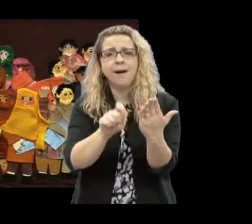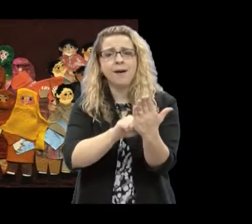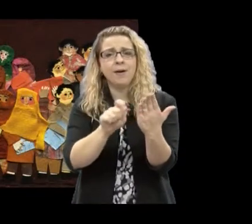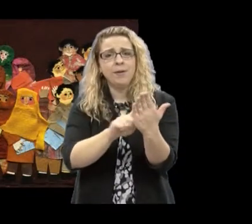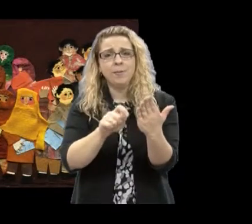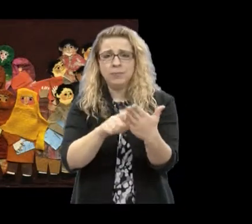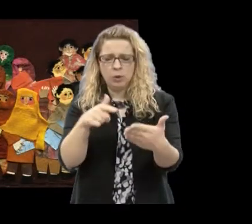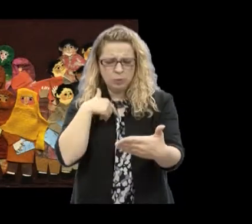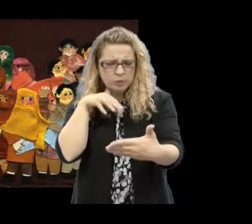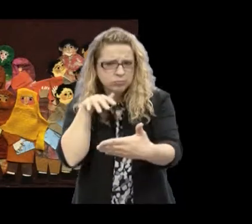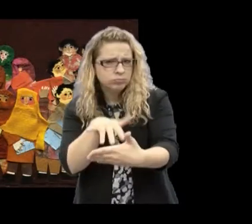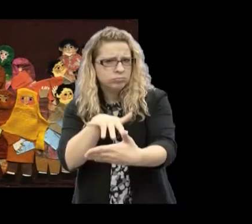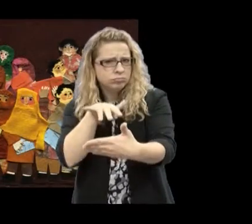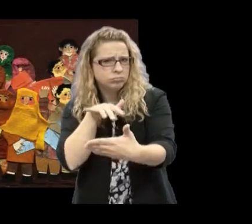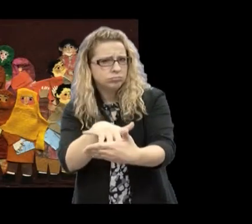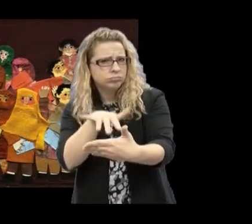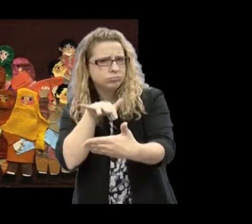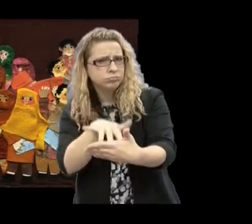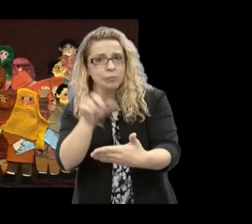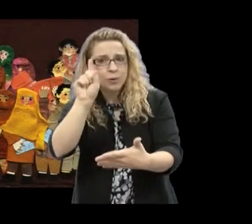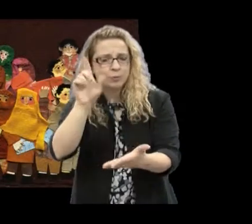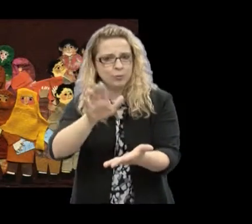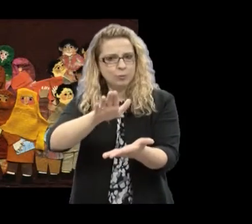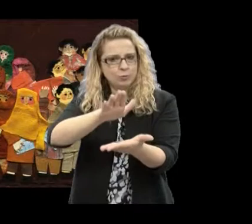We study in the school that we help to build.